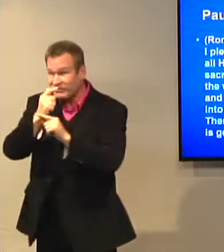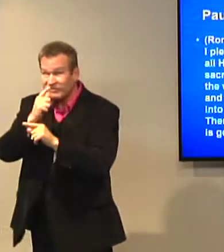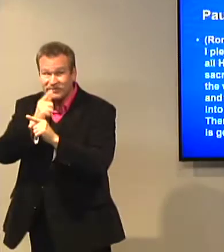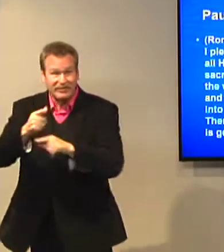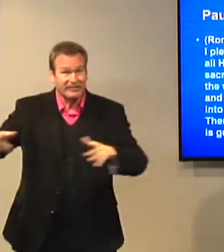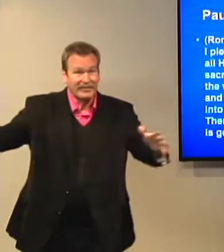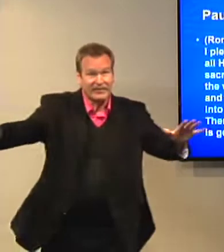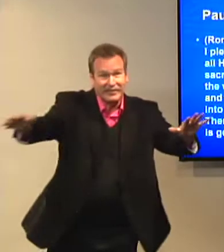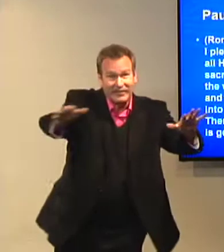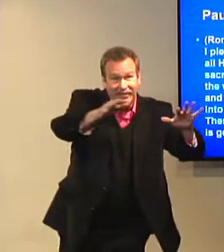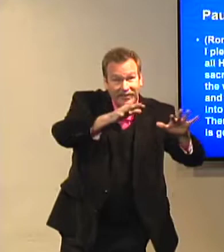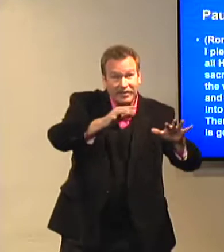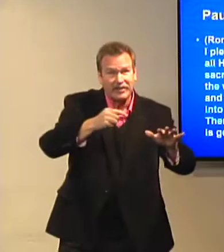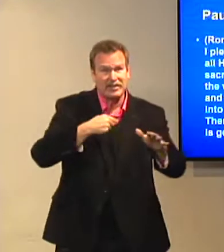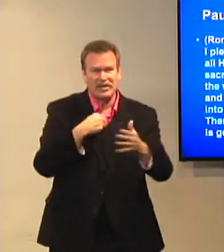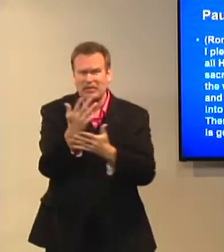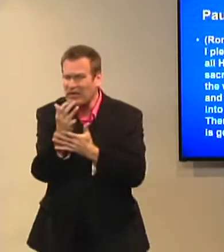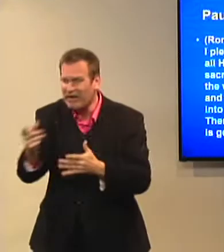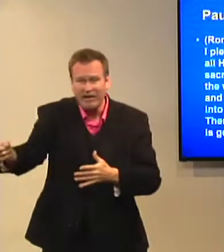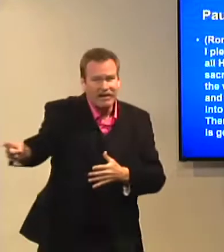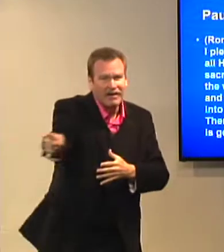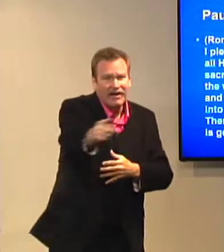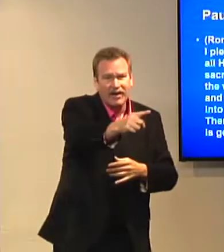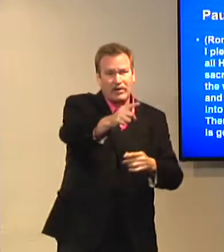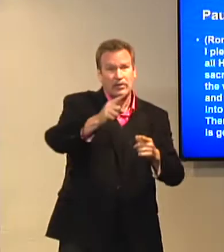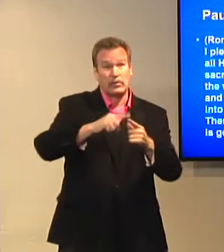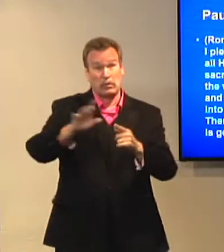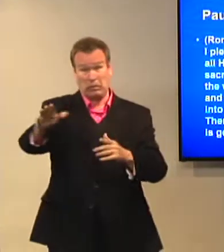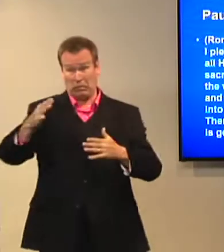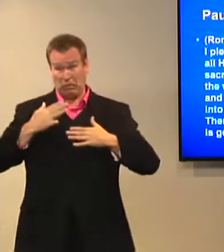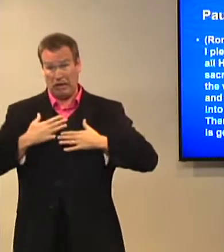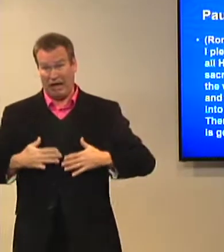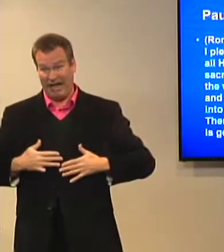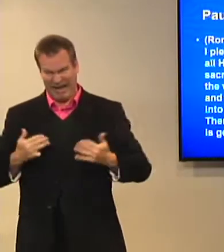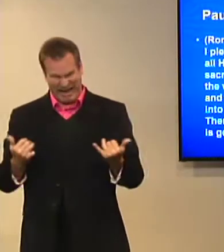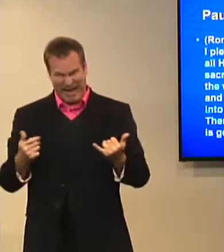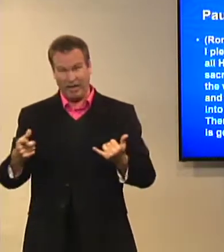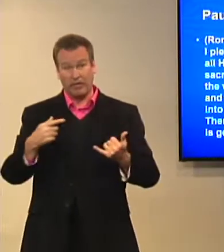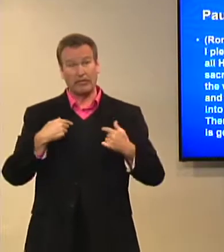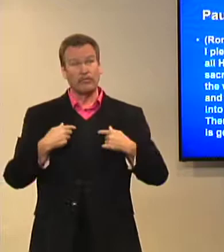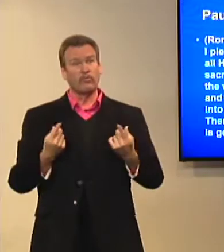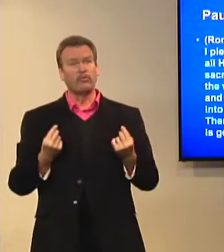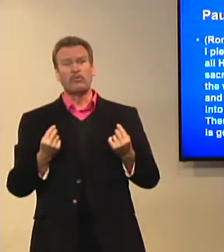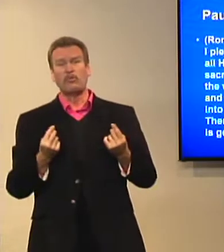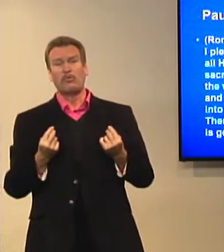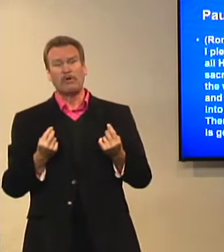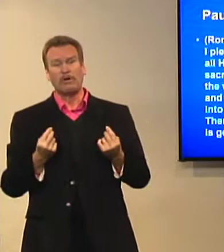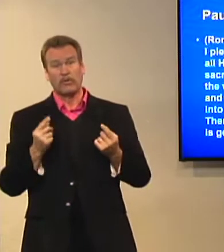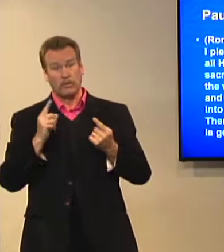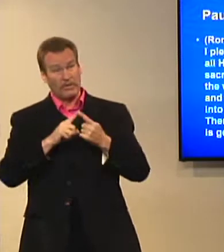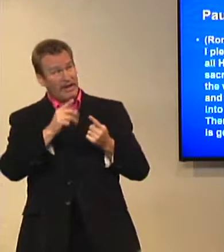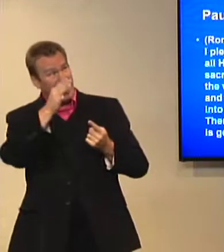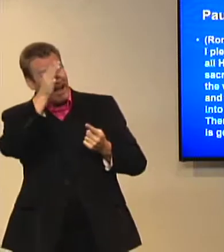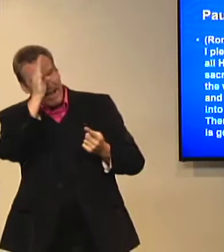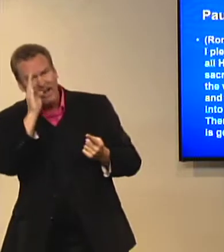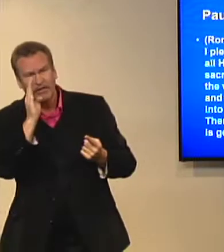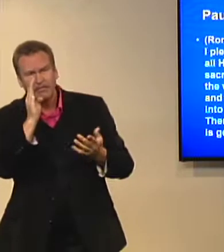And so, dear brothers and sisters, I plead with you to give your bodies to